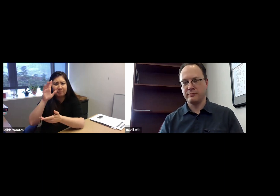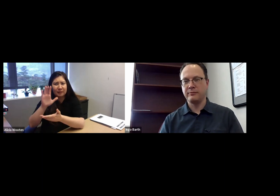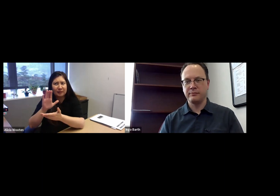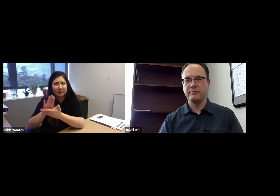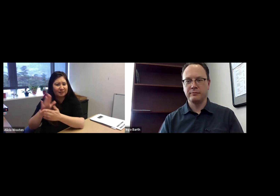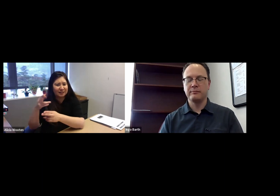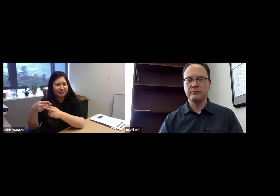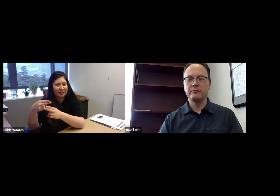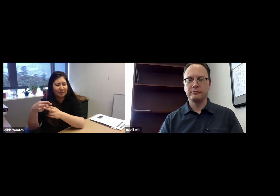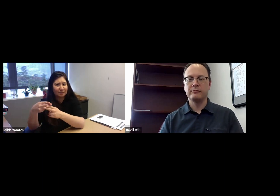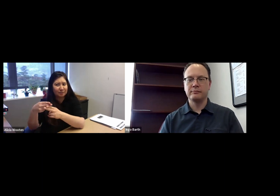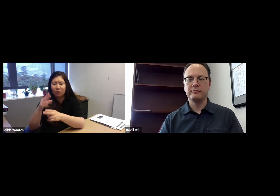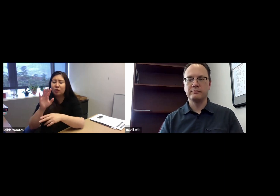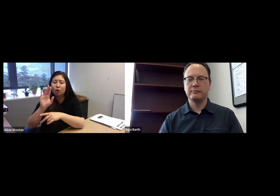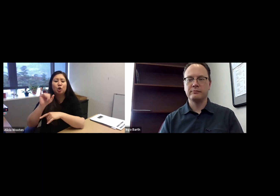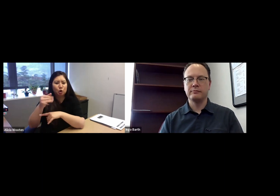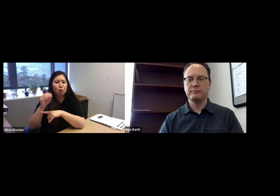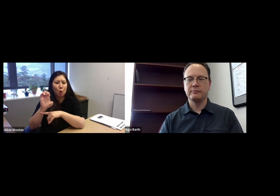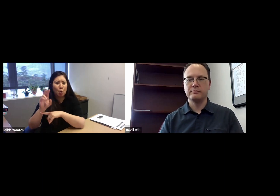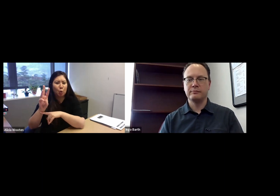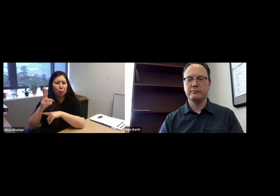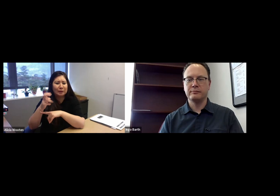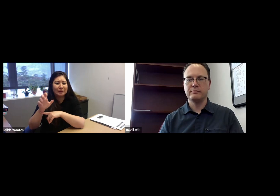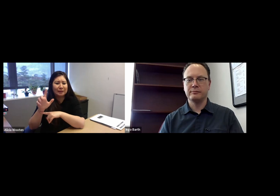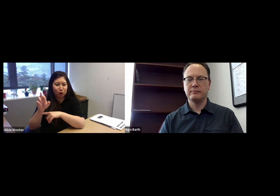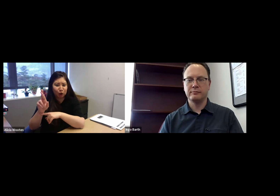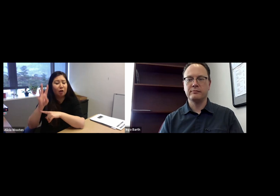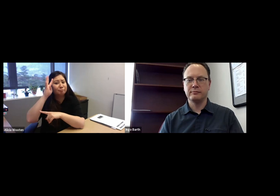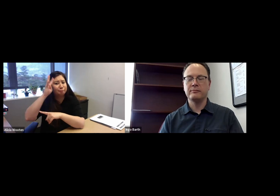different planets. I believe there's one on ASL